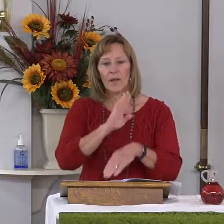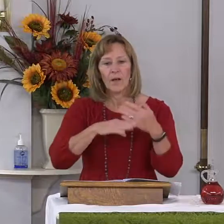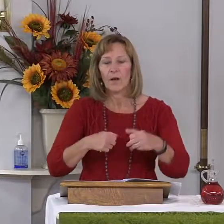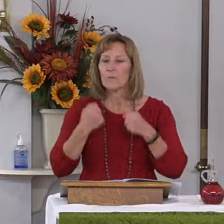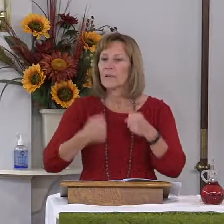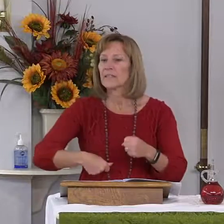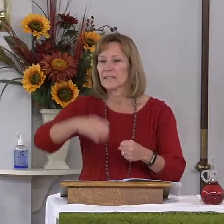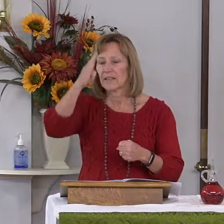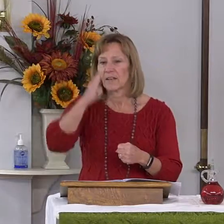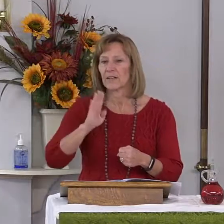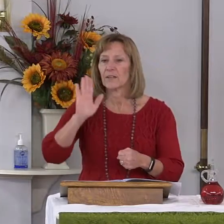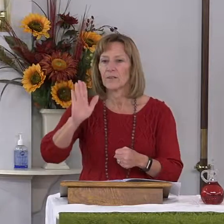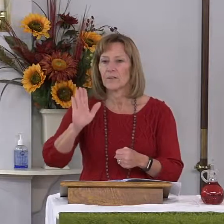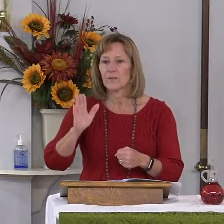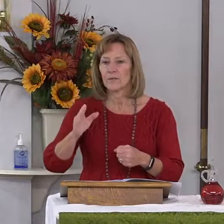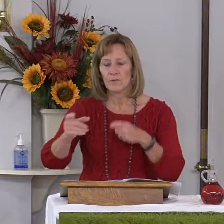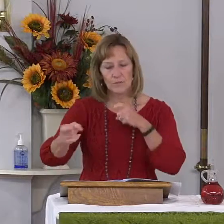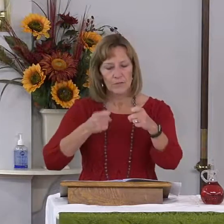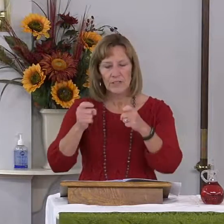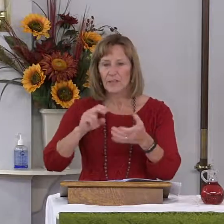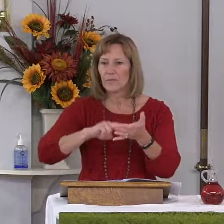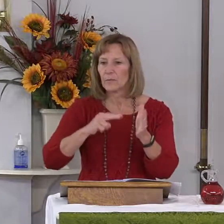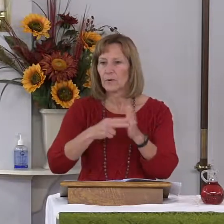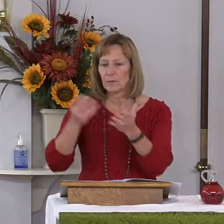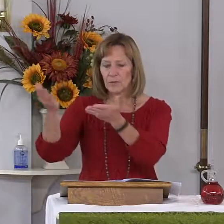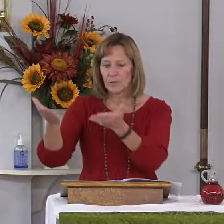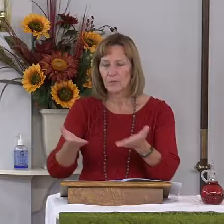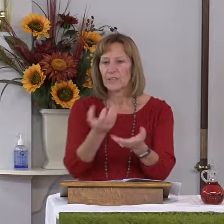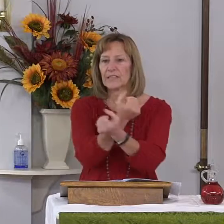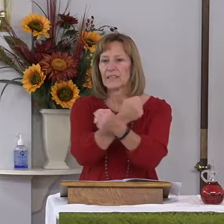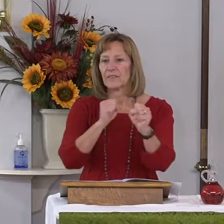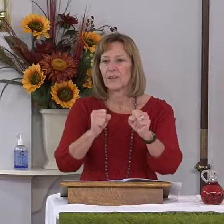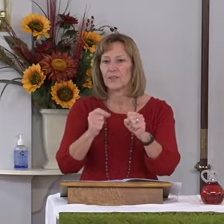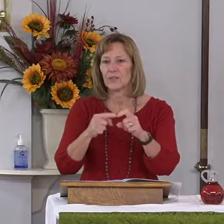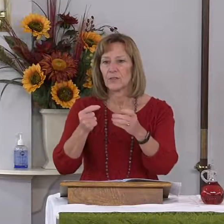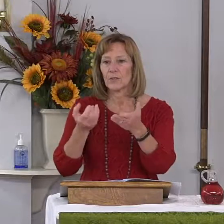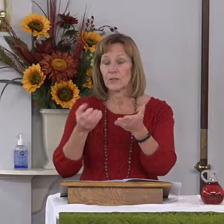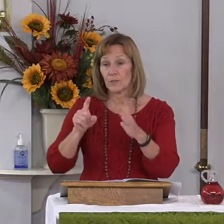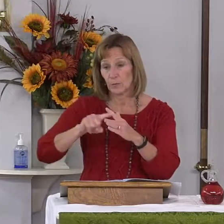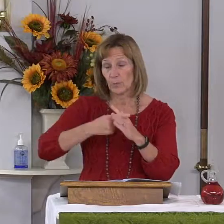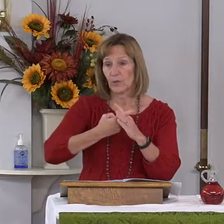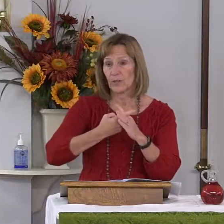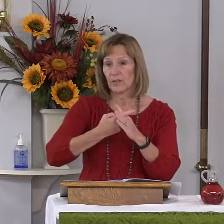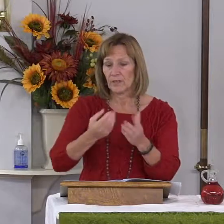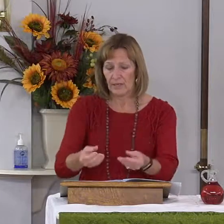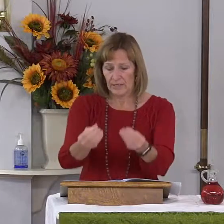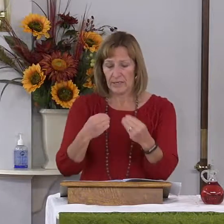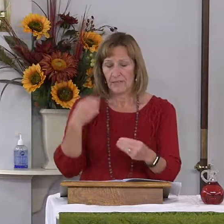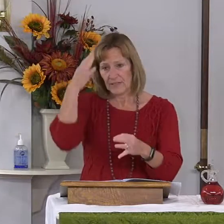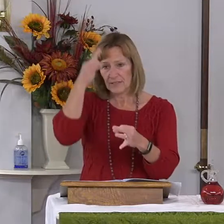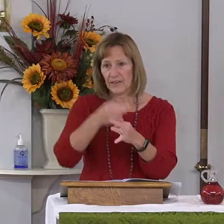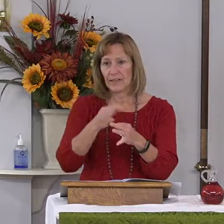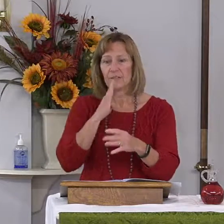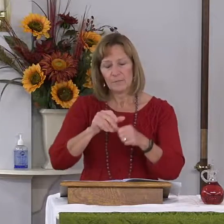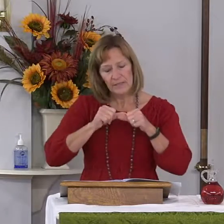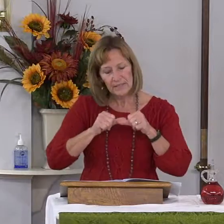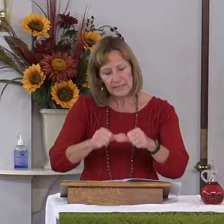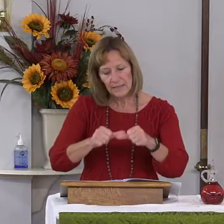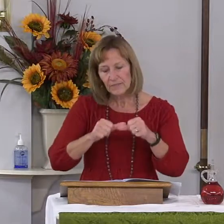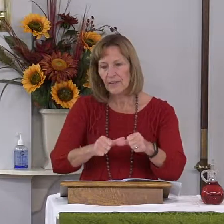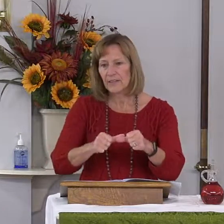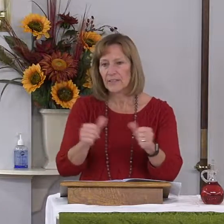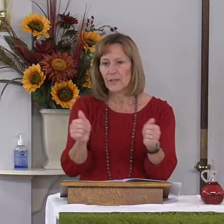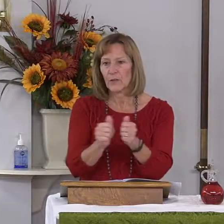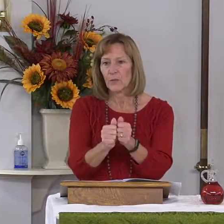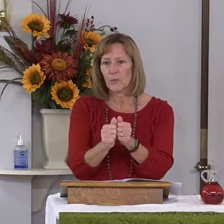Almighty God, your sovereign purpose brings salvation to birth. Give us faith to be steadfast